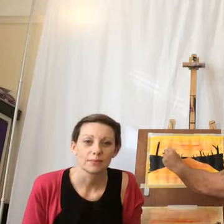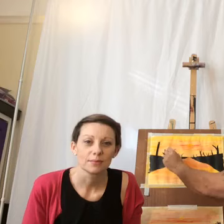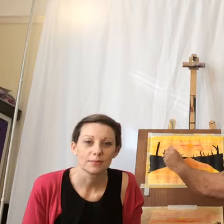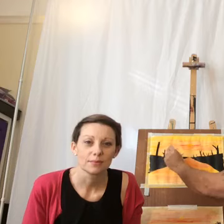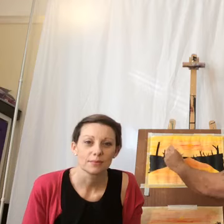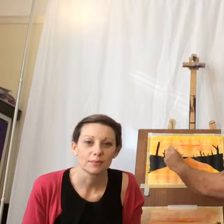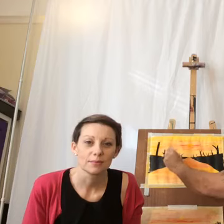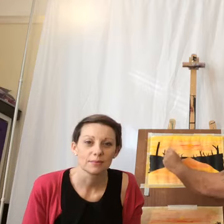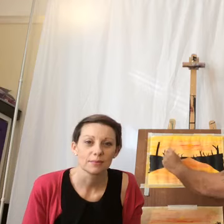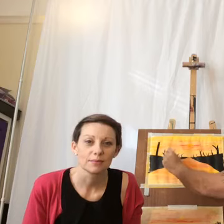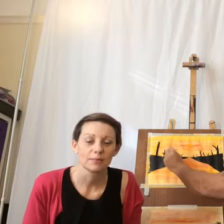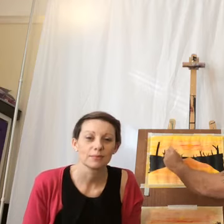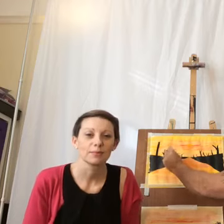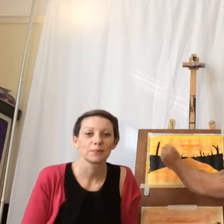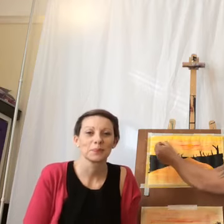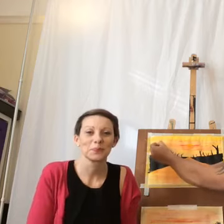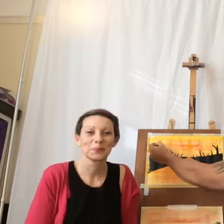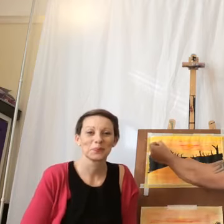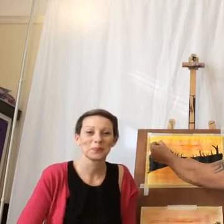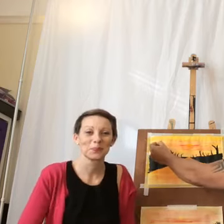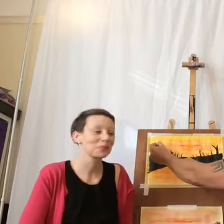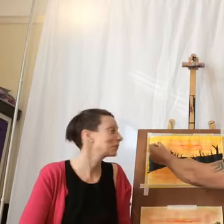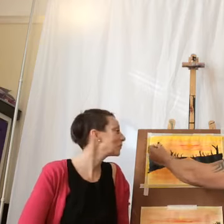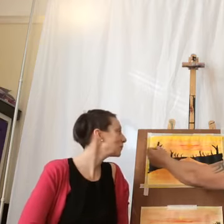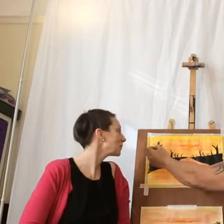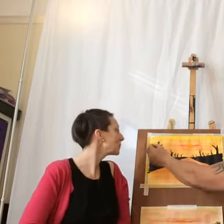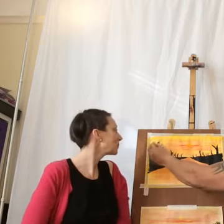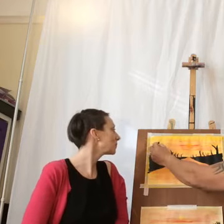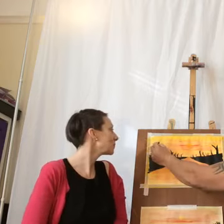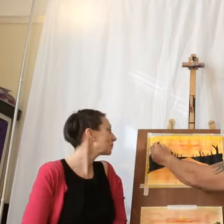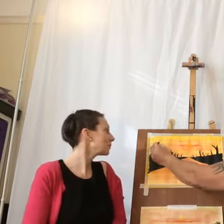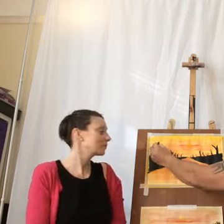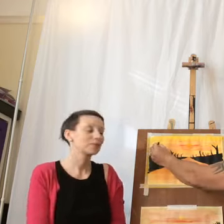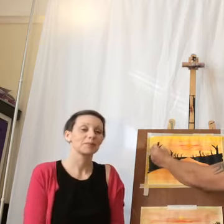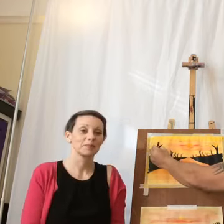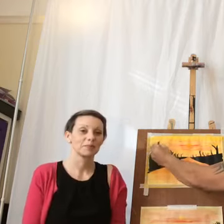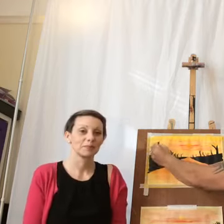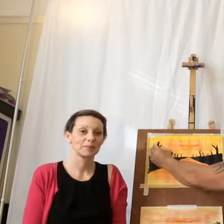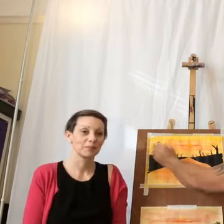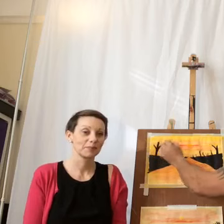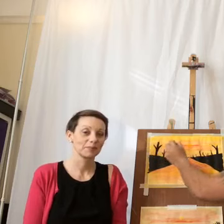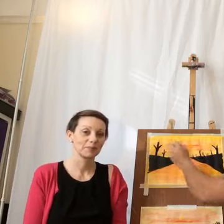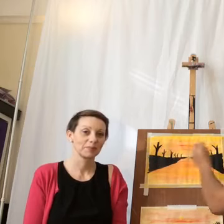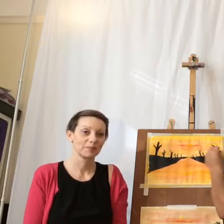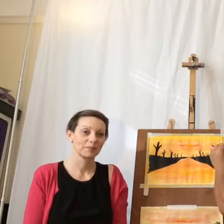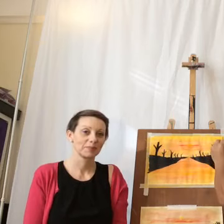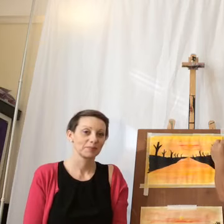So I've got a bit of stickage going on, branchage.